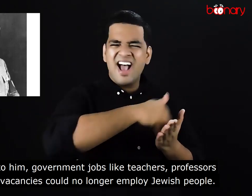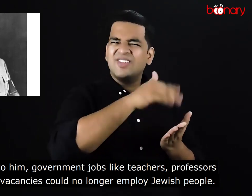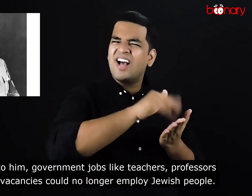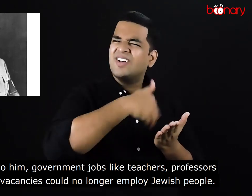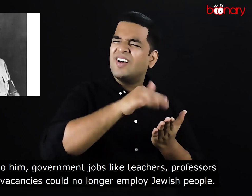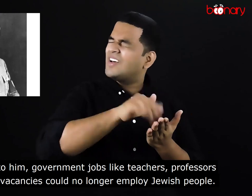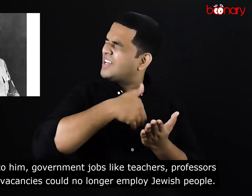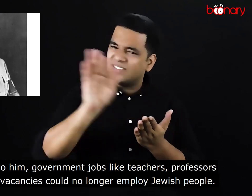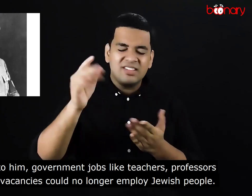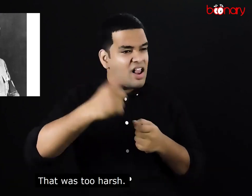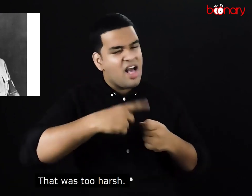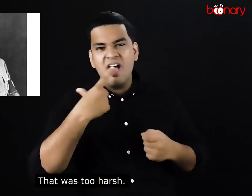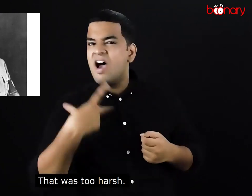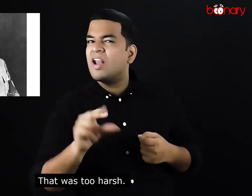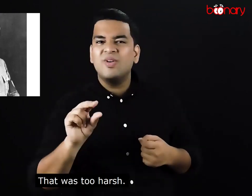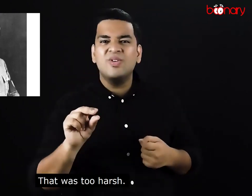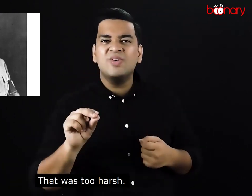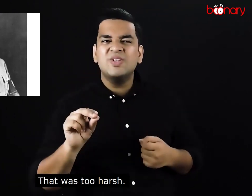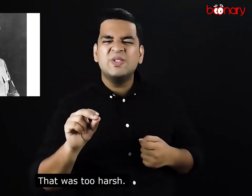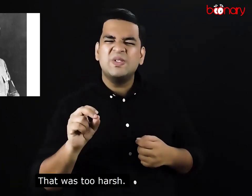people. That was too harsh.